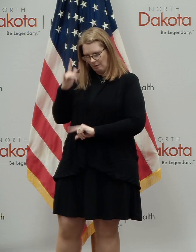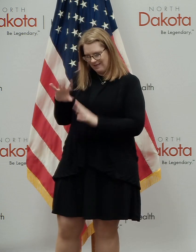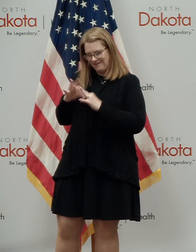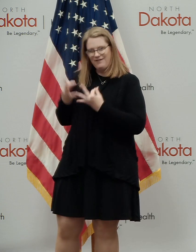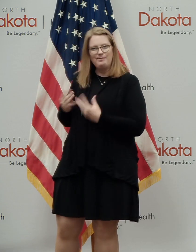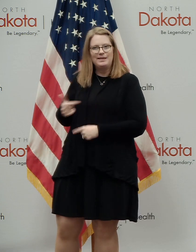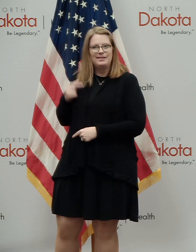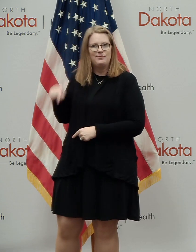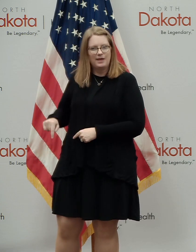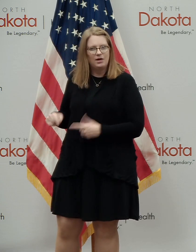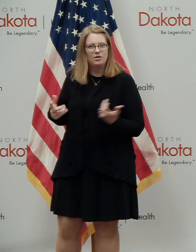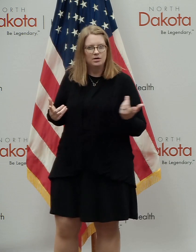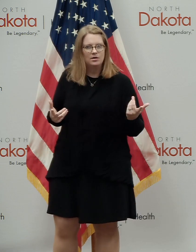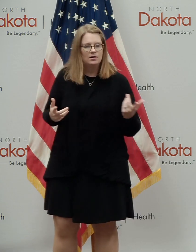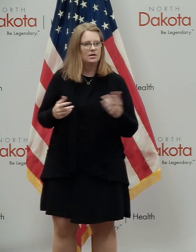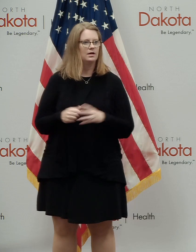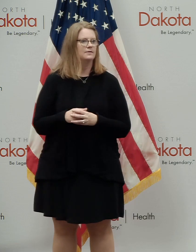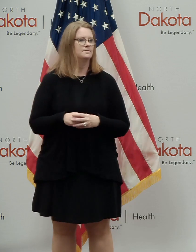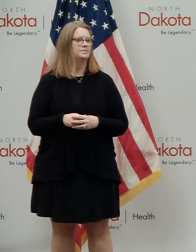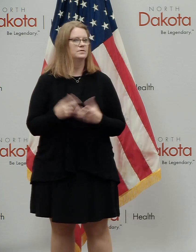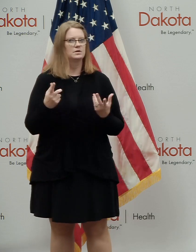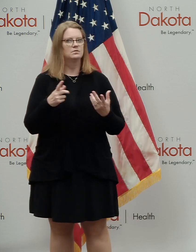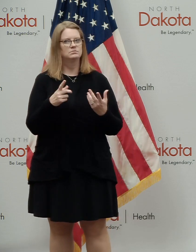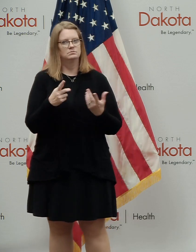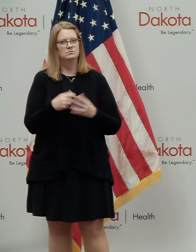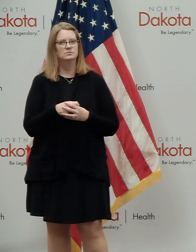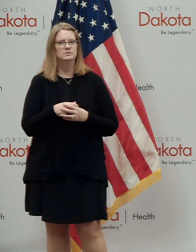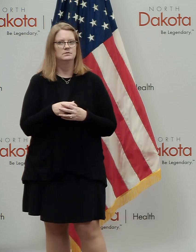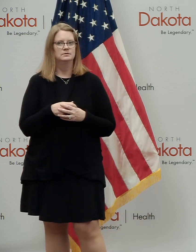just the state or man-made boundaries. Thank you.